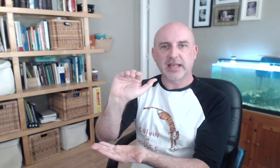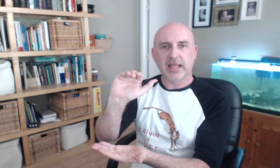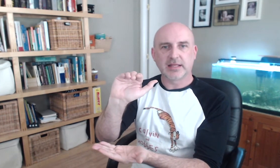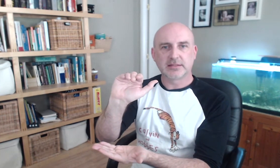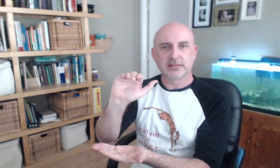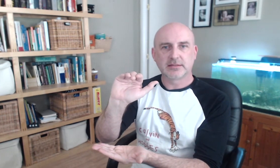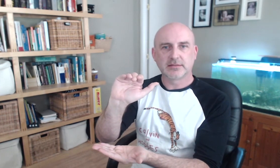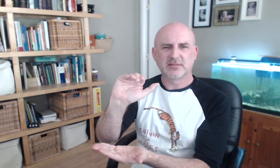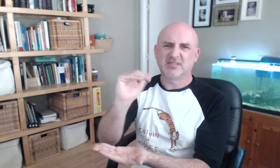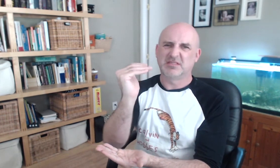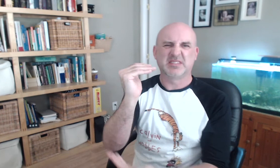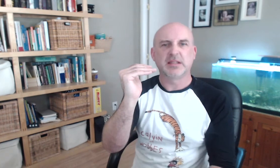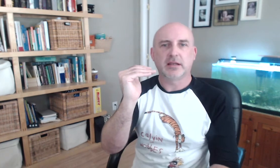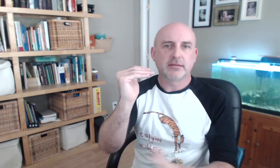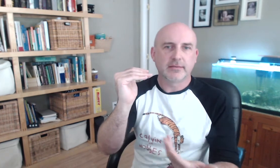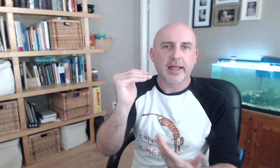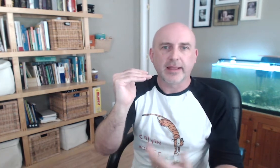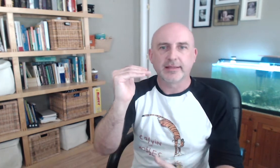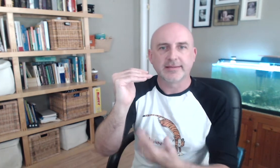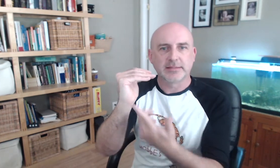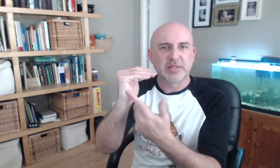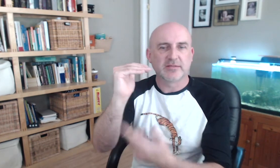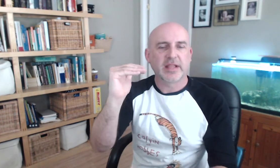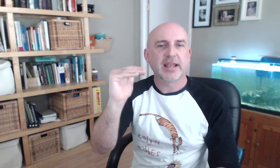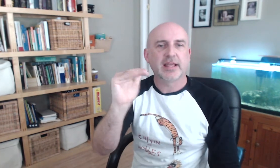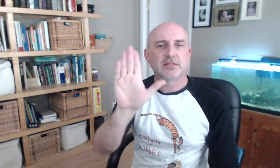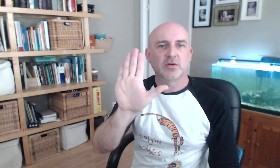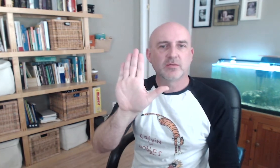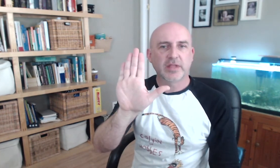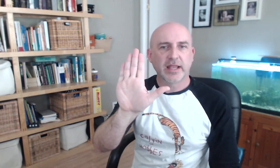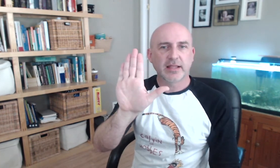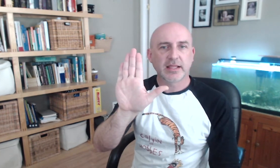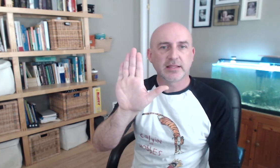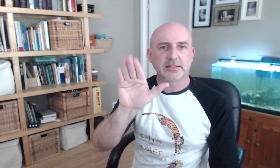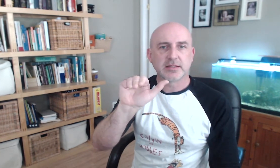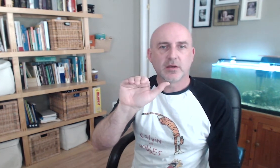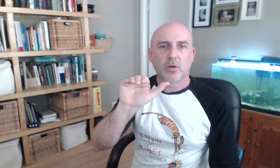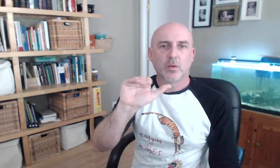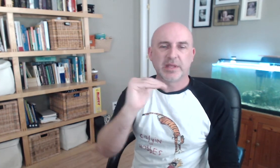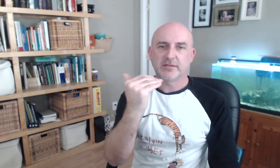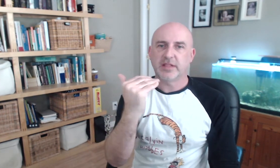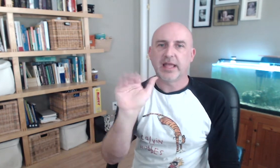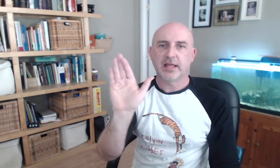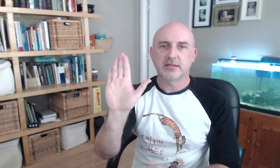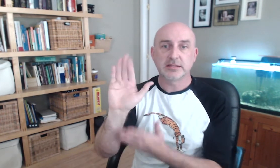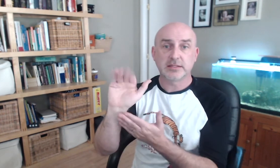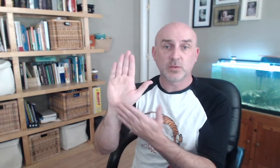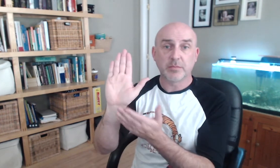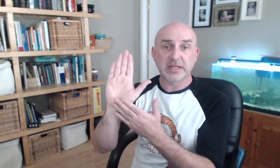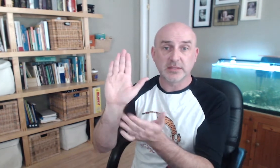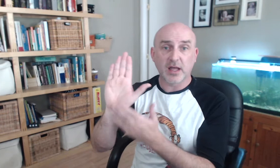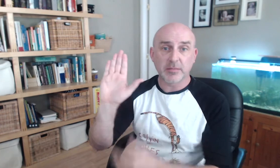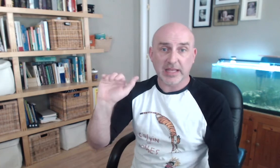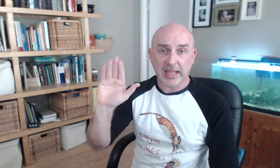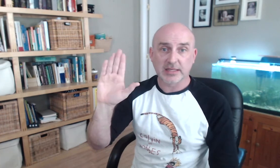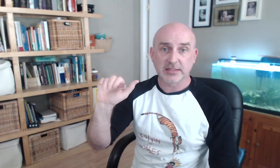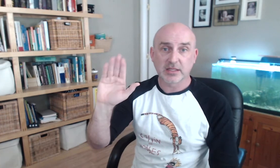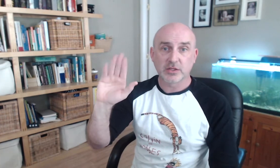hand. Well, it's not like, it is a bent flat hand. So flat hand like this or bent flat hand. This is what my dominant hand is going to do,